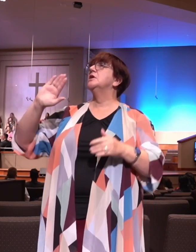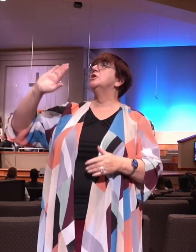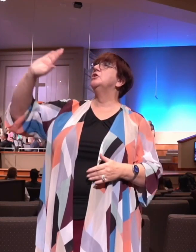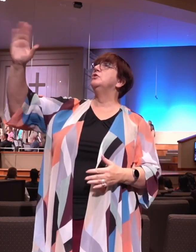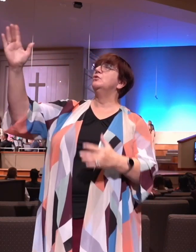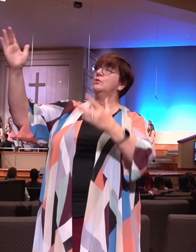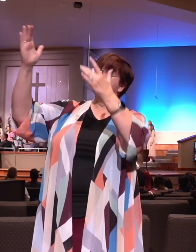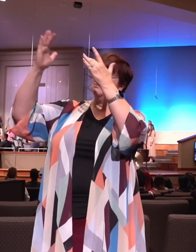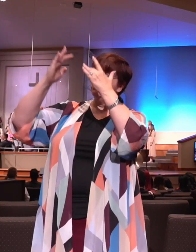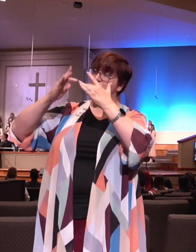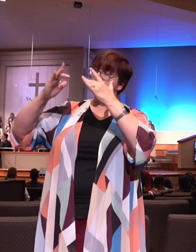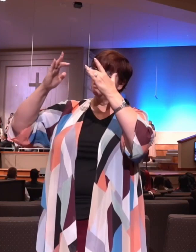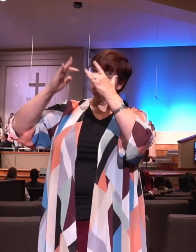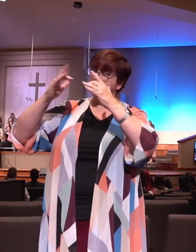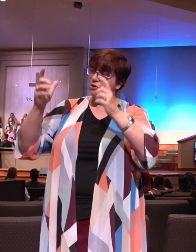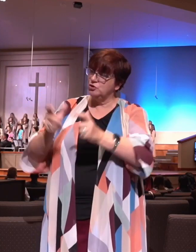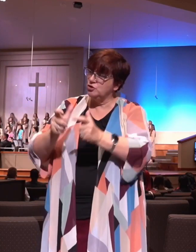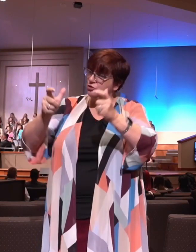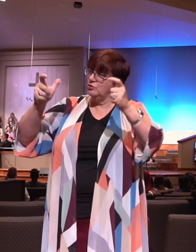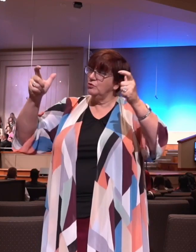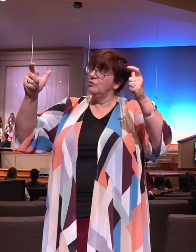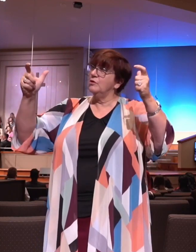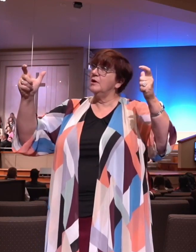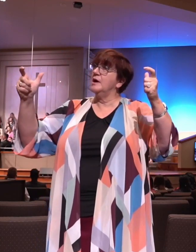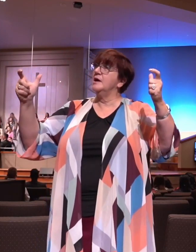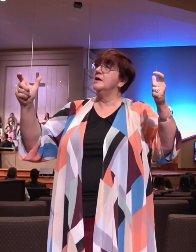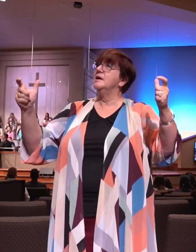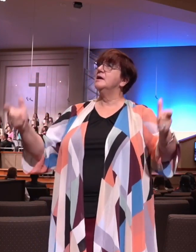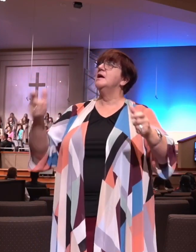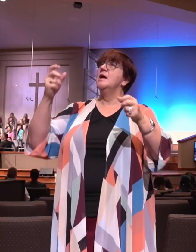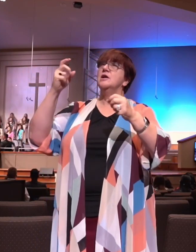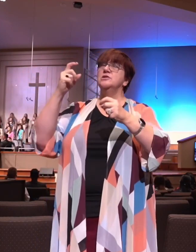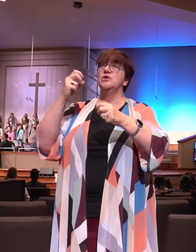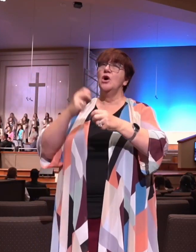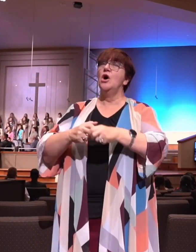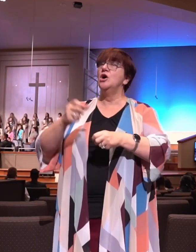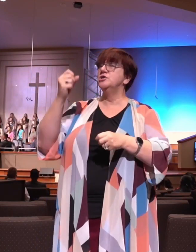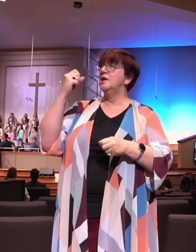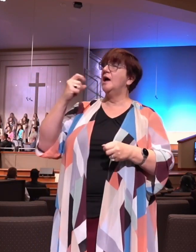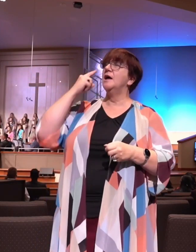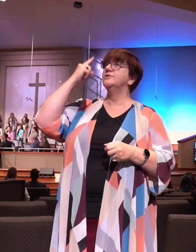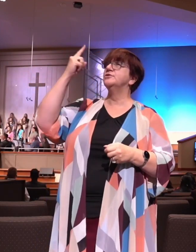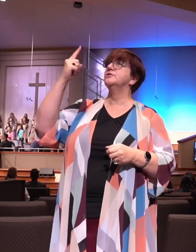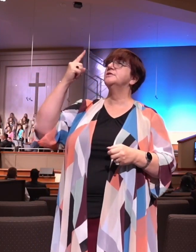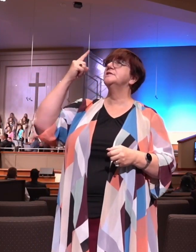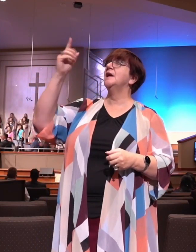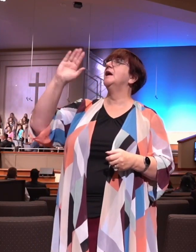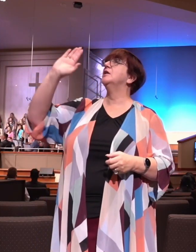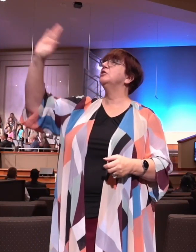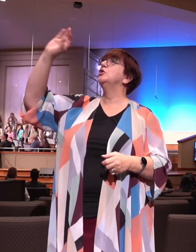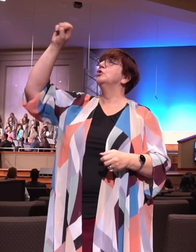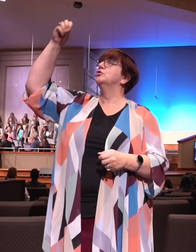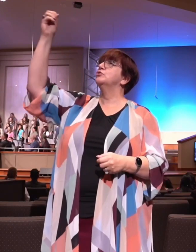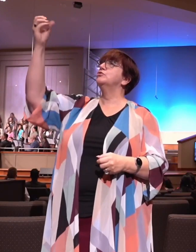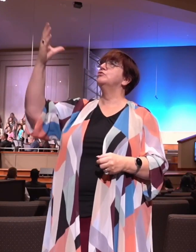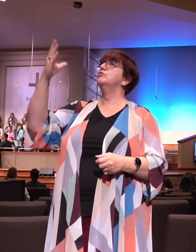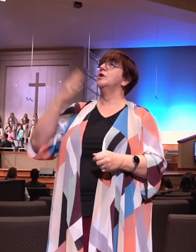What heart could fathom such boundless grace?